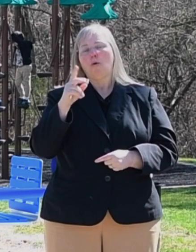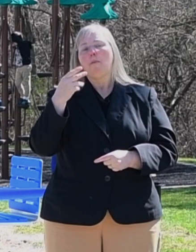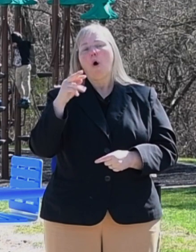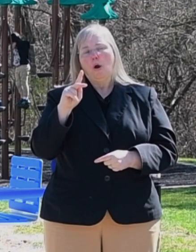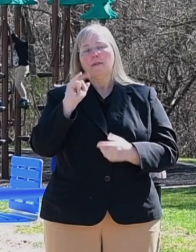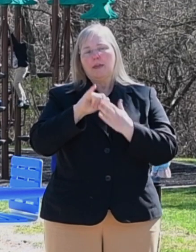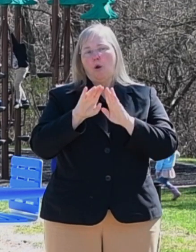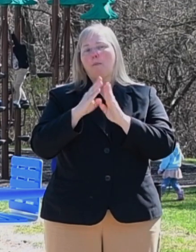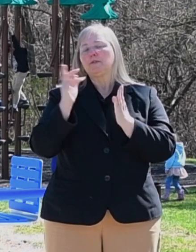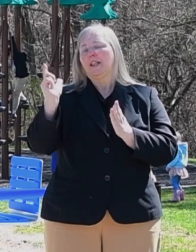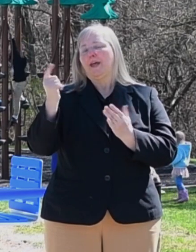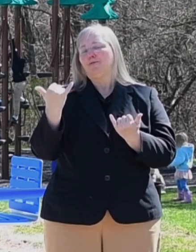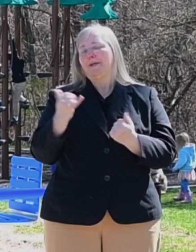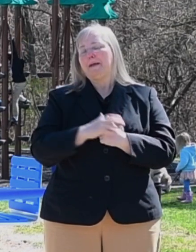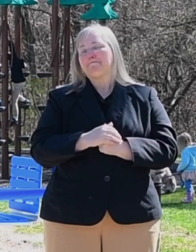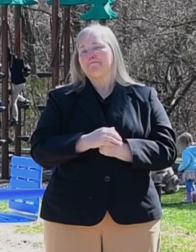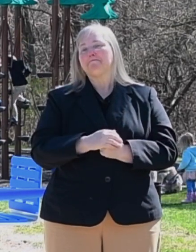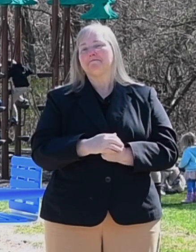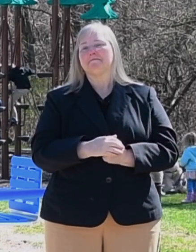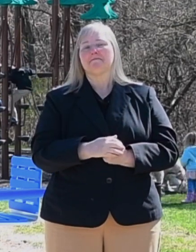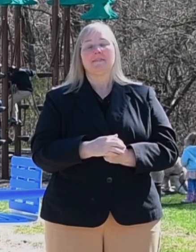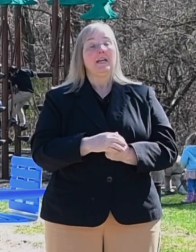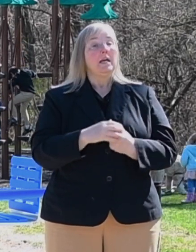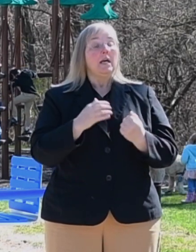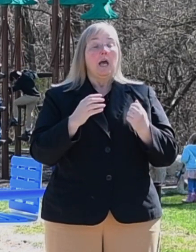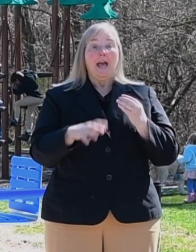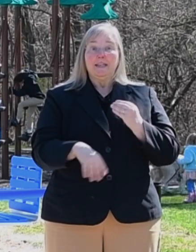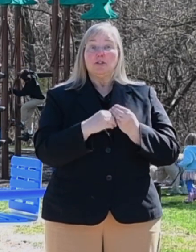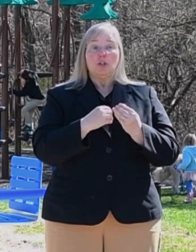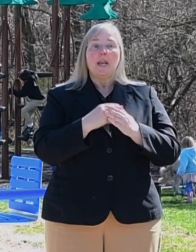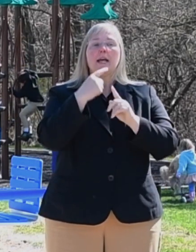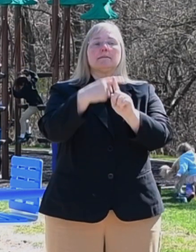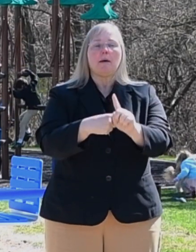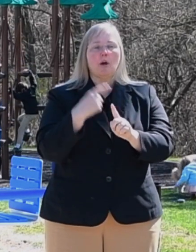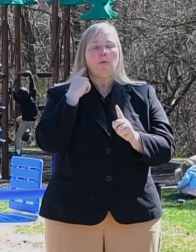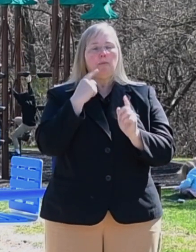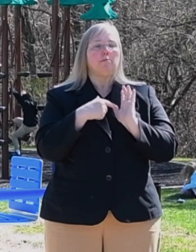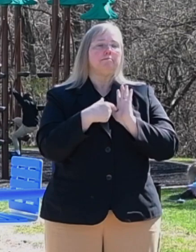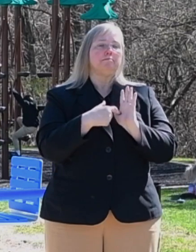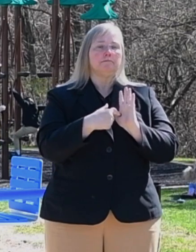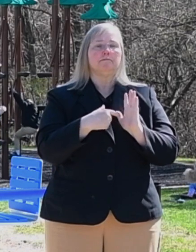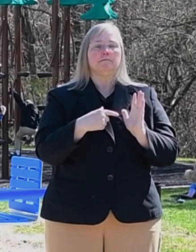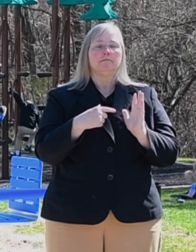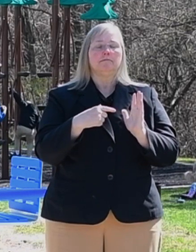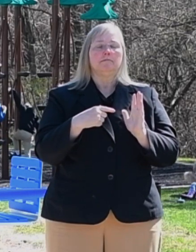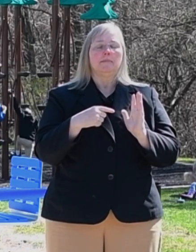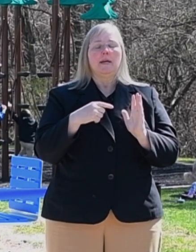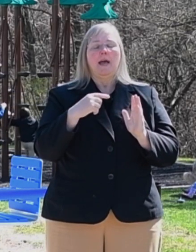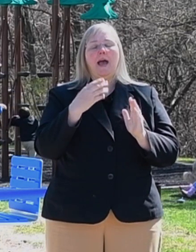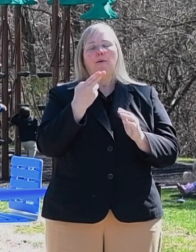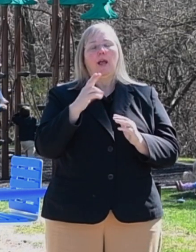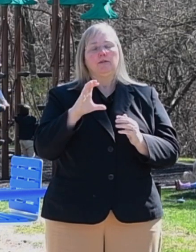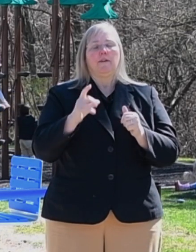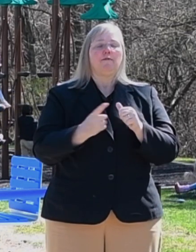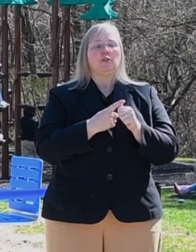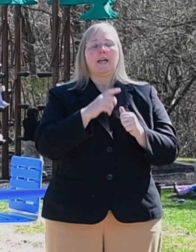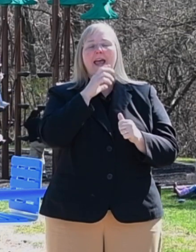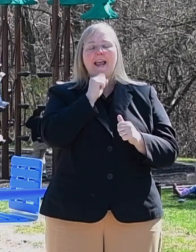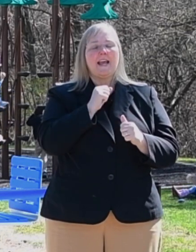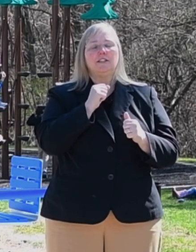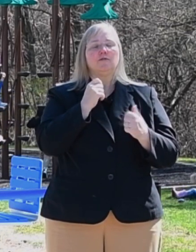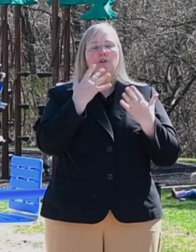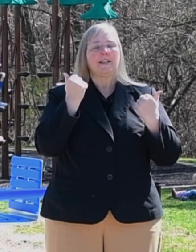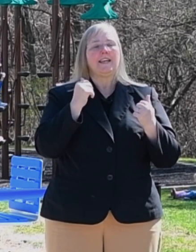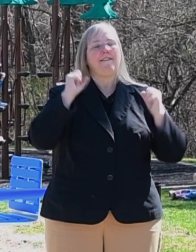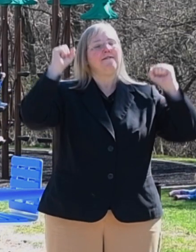opens later on today. In addition, next month we will debut Howard County's first age-friendly fitness